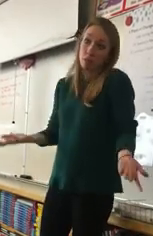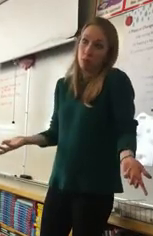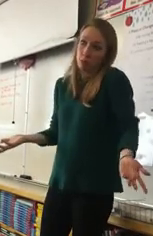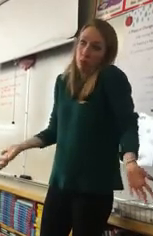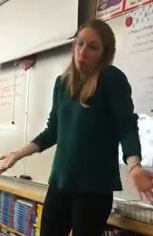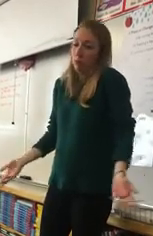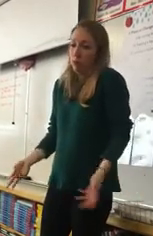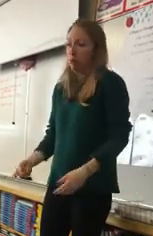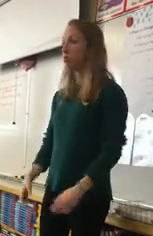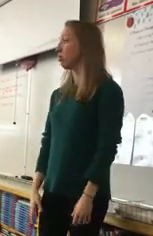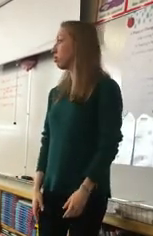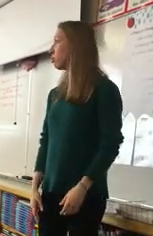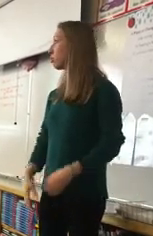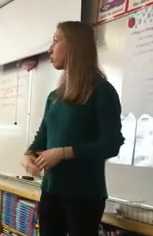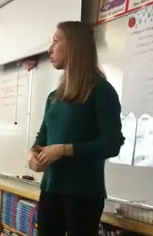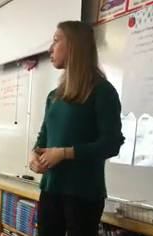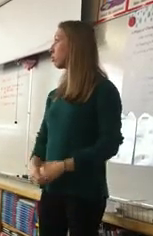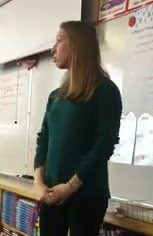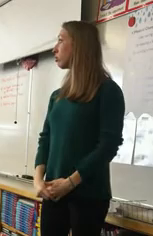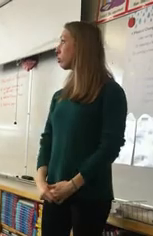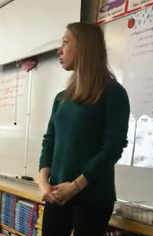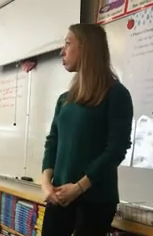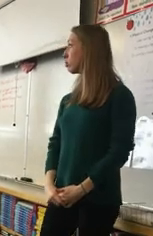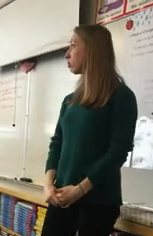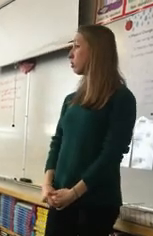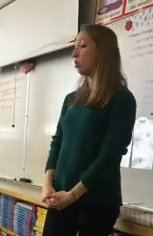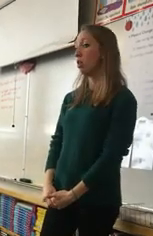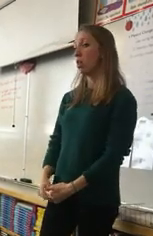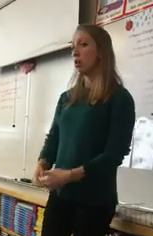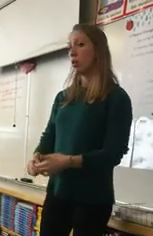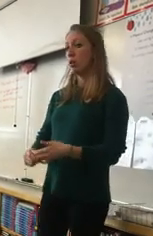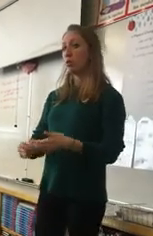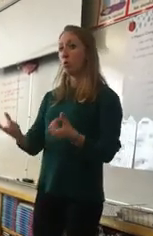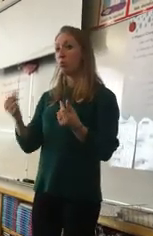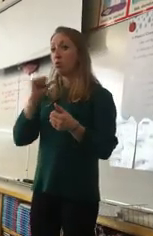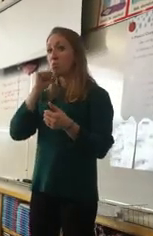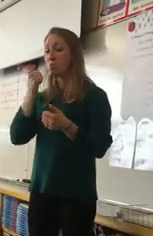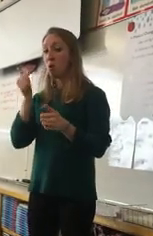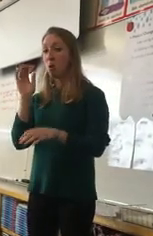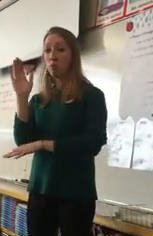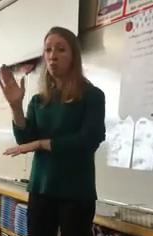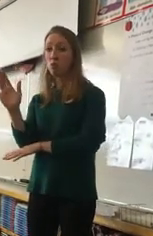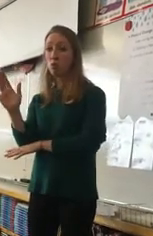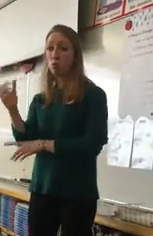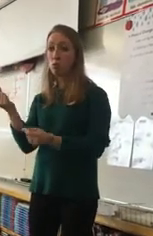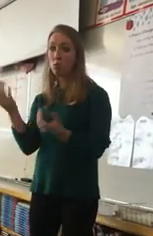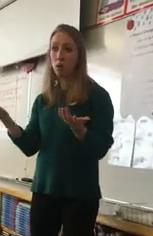But we don't know if we're going to stay in our homerooms for the whole afternoon or not, because did Mrs. Cutler tell you we have PE in the very last part of